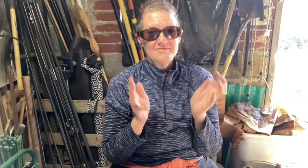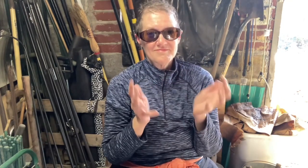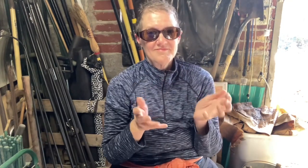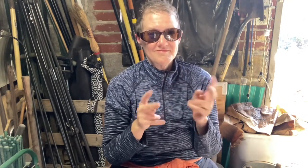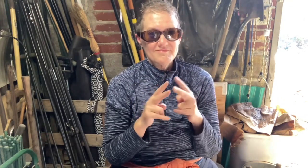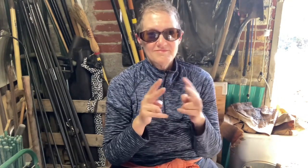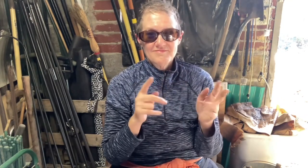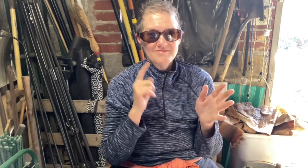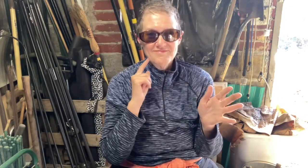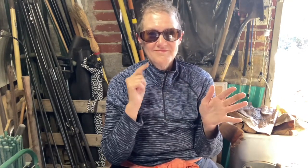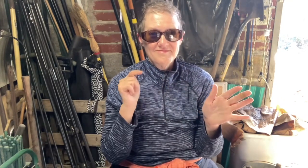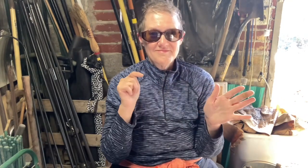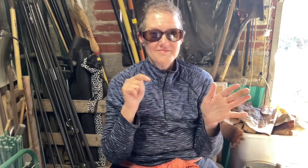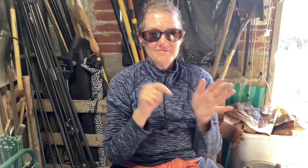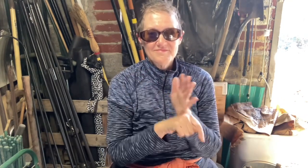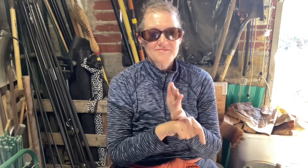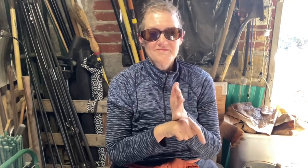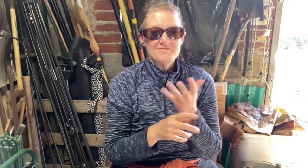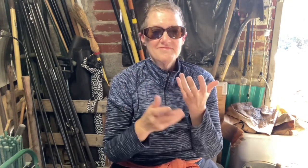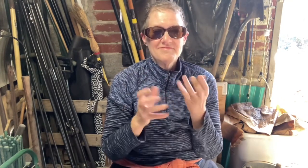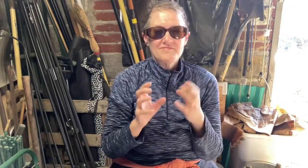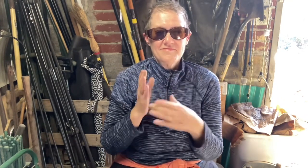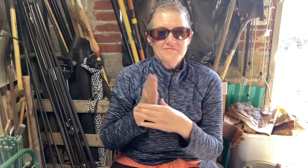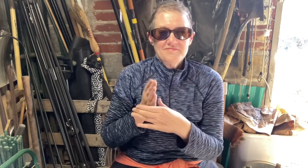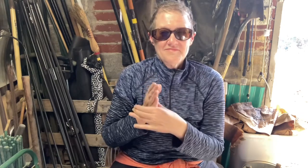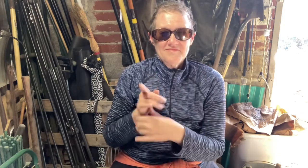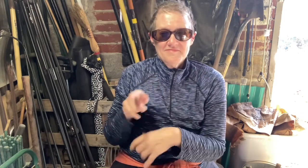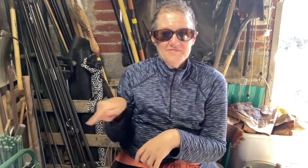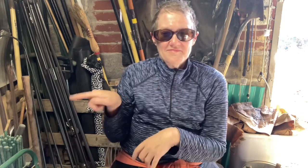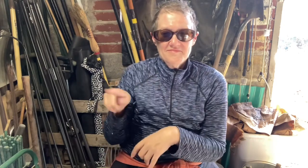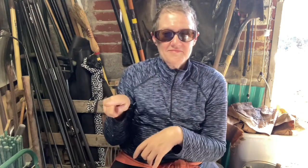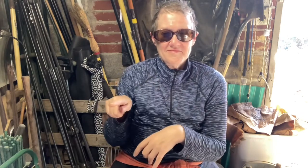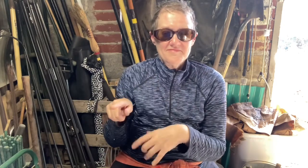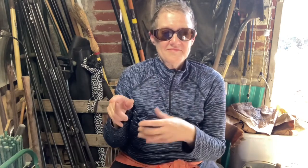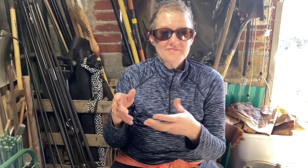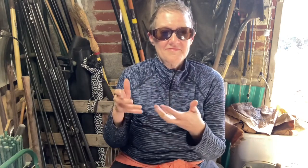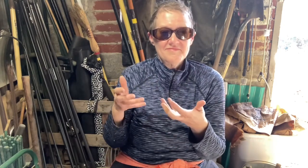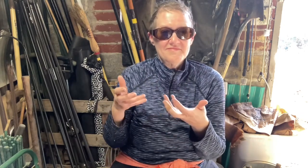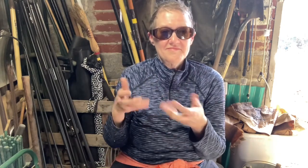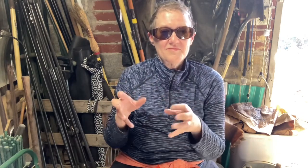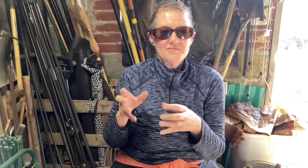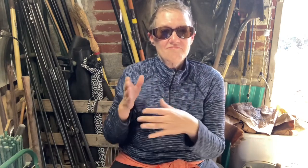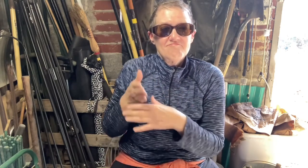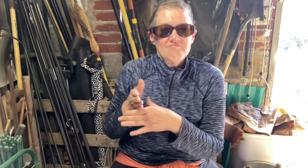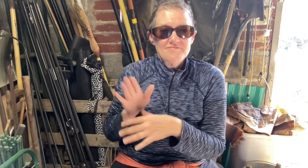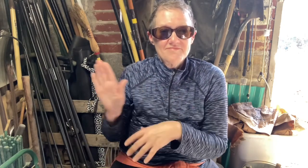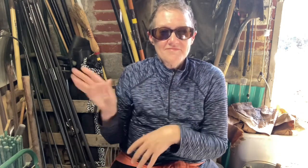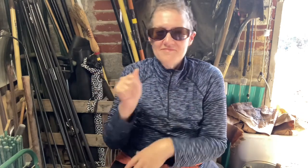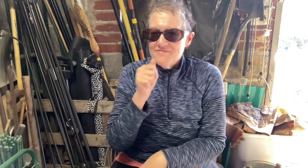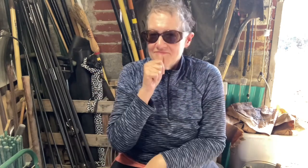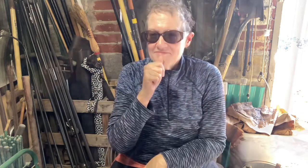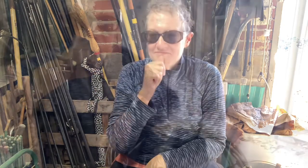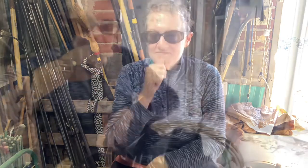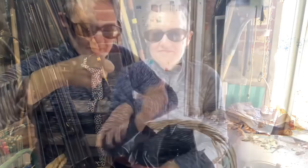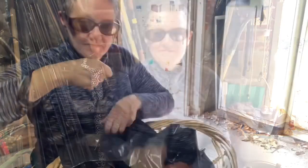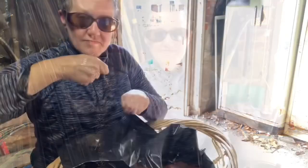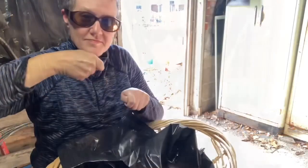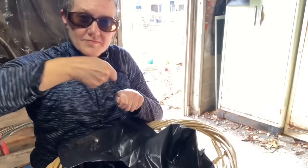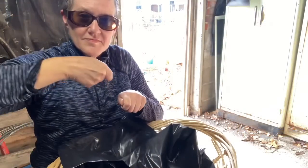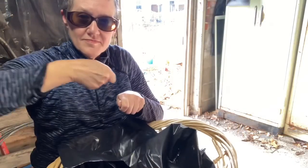me money. Okay, they're really still talking really loud out there, and I don't want to interrupt them, and I don't want to interrupt